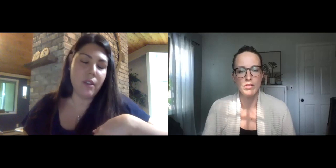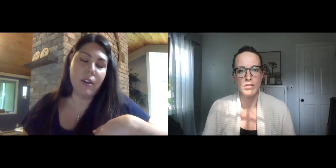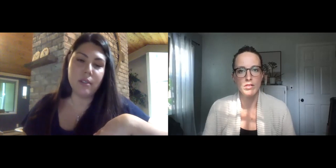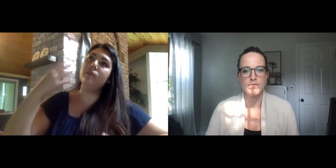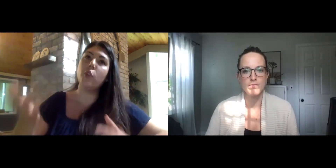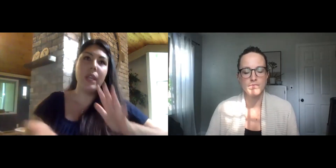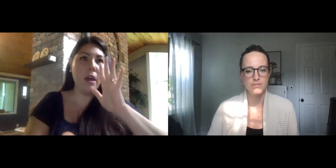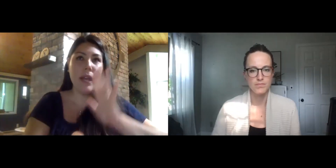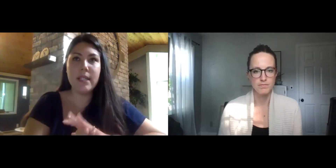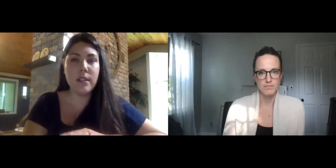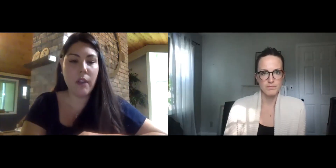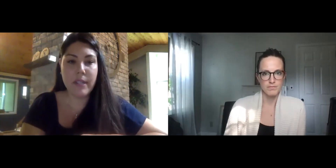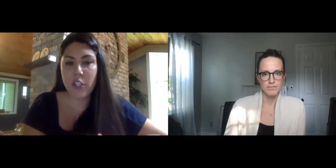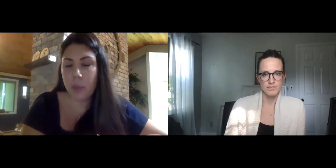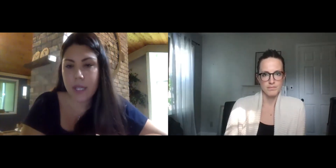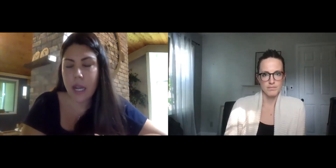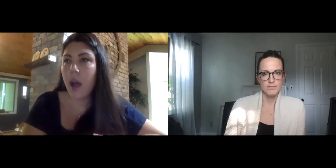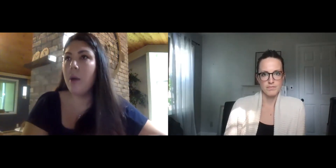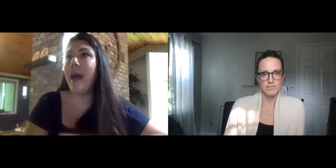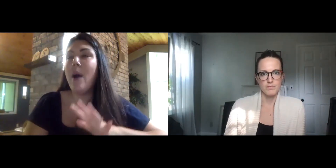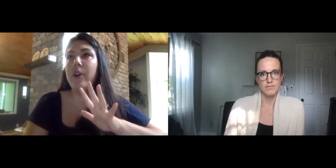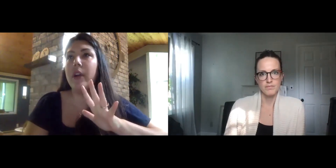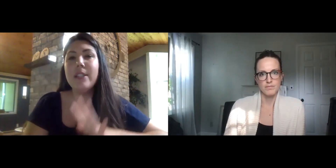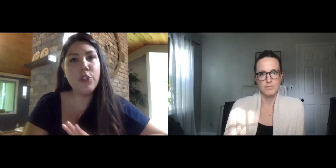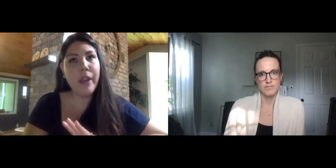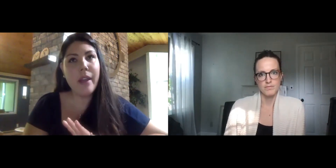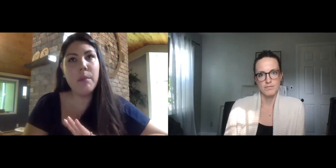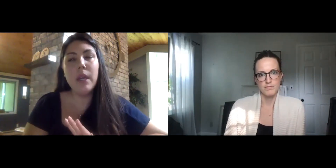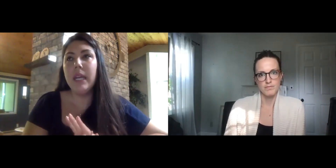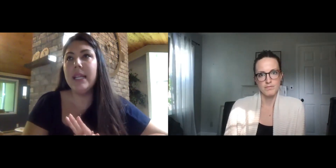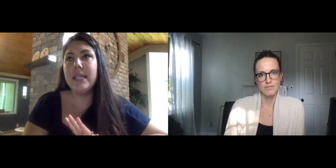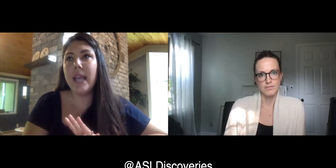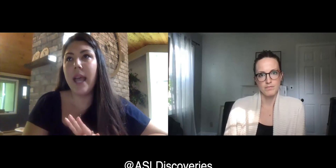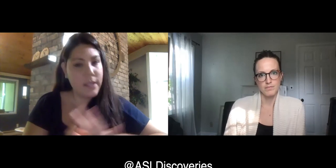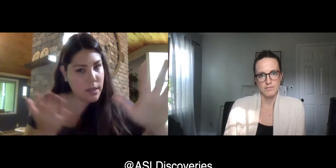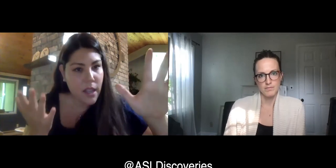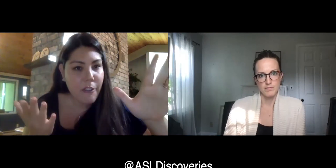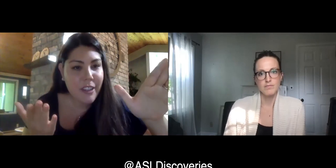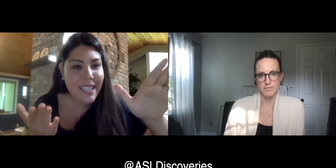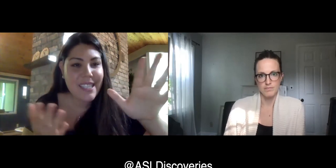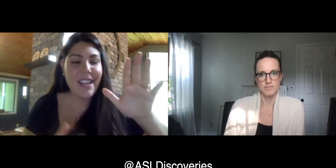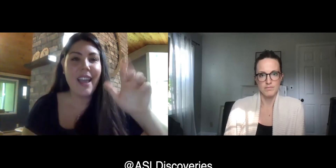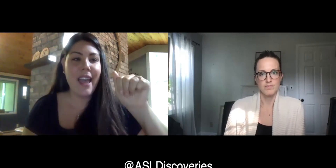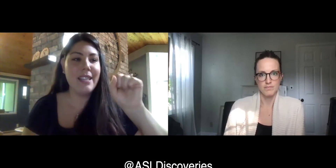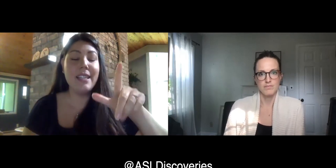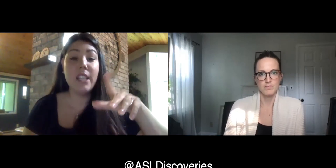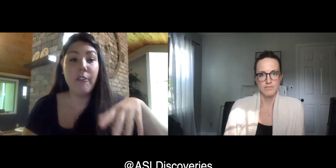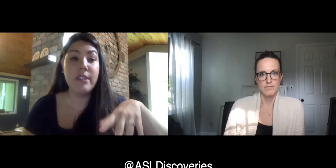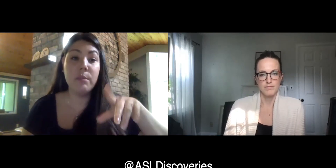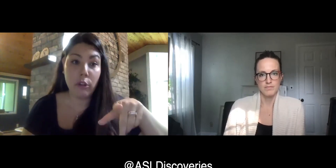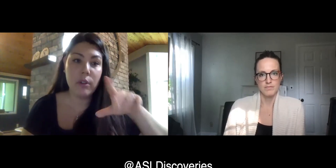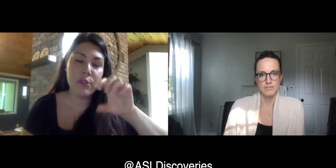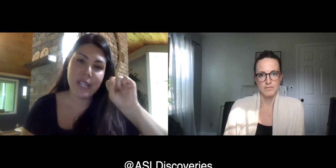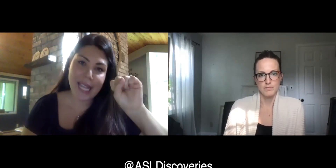is awesome. So email ASLDiscoveries@gmail.com. Our Instagram is ASL Discoveries. ASL